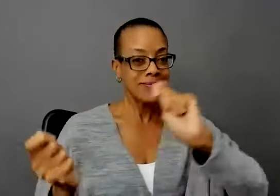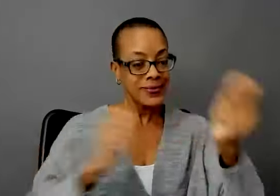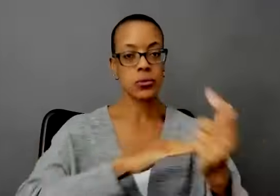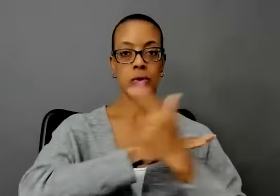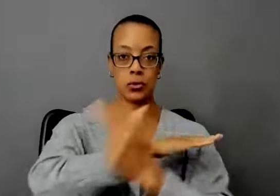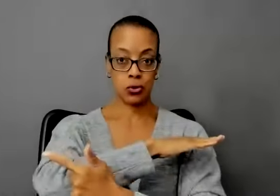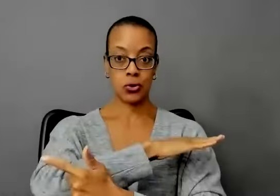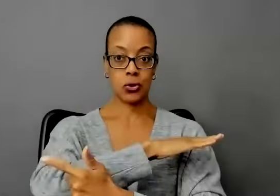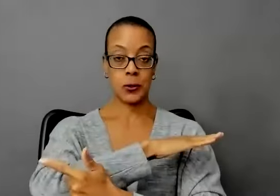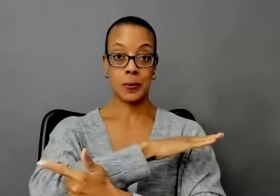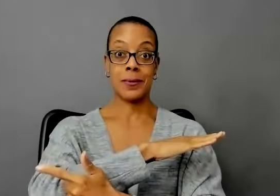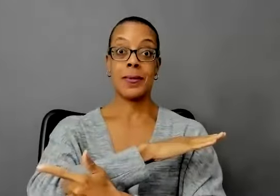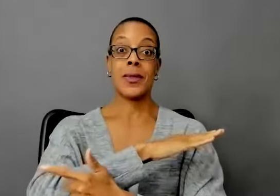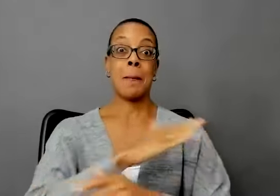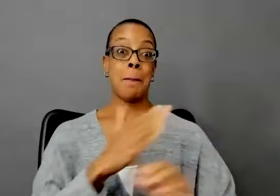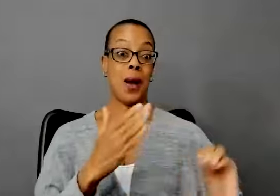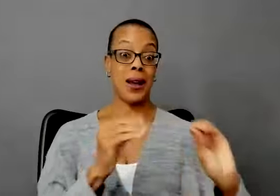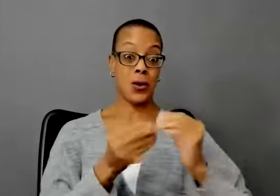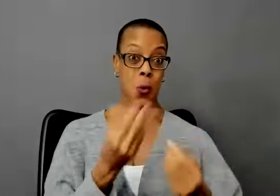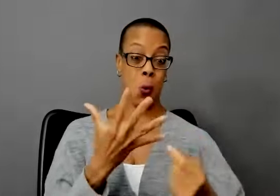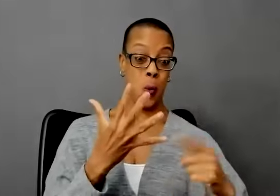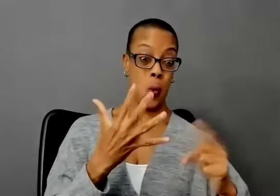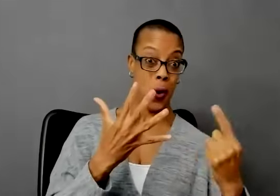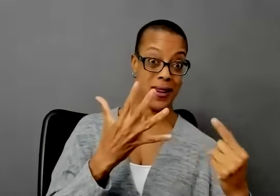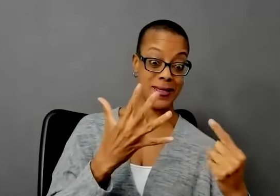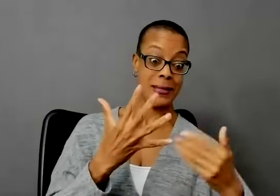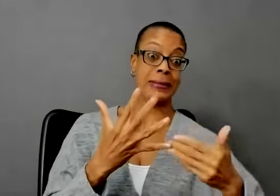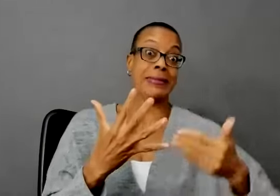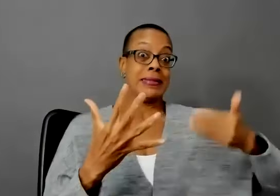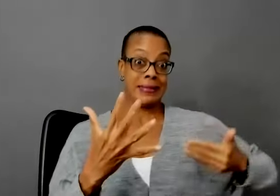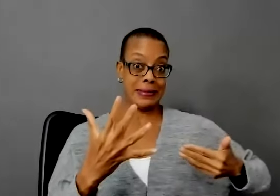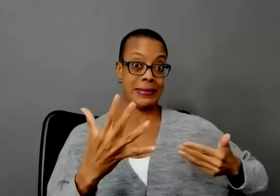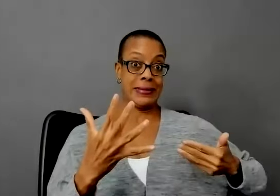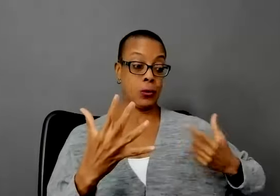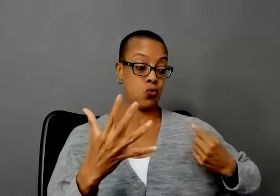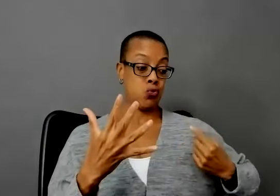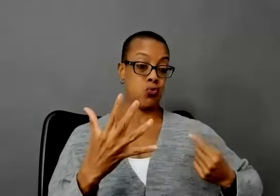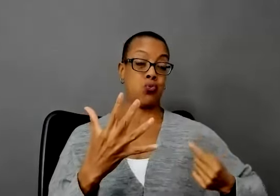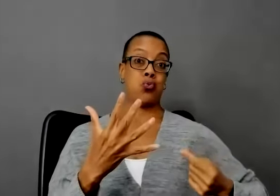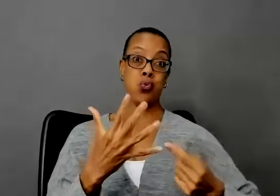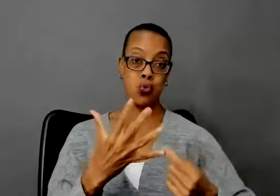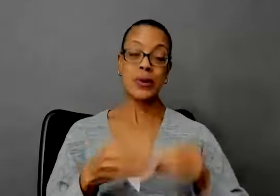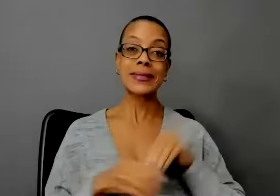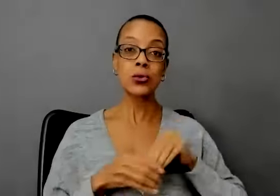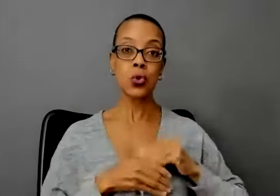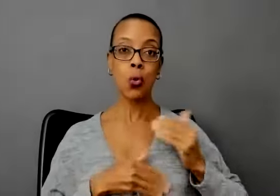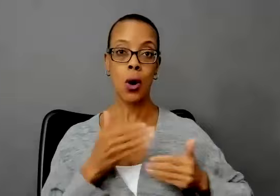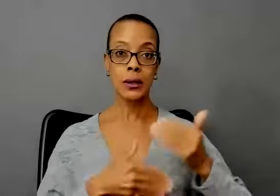anyone could get to step 1, we had to go through an internal process. And I'll speak for